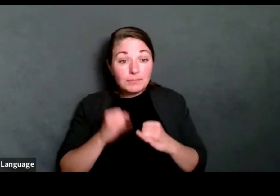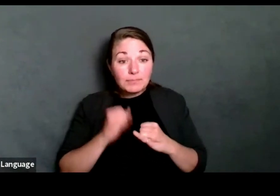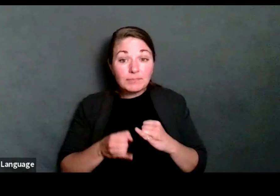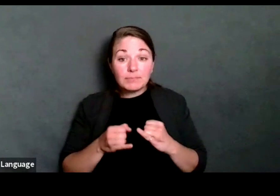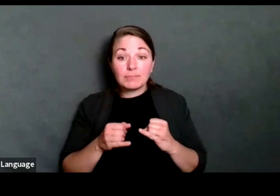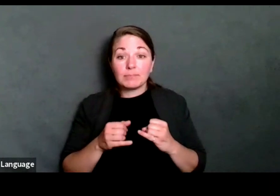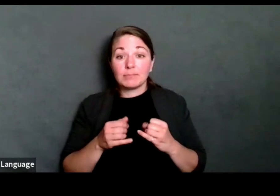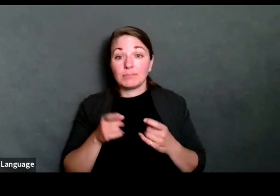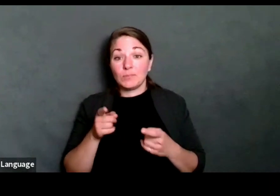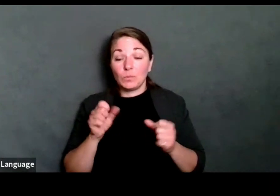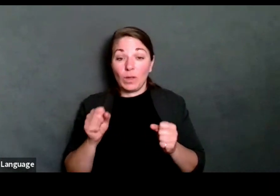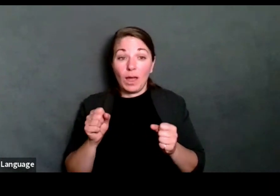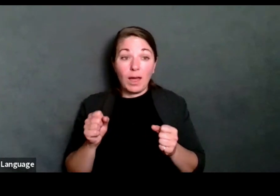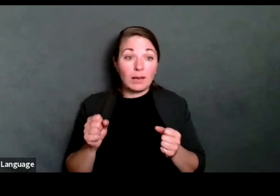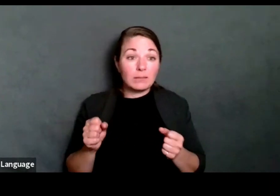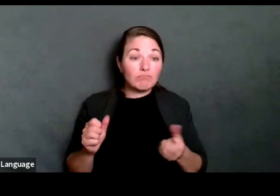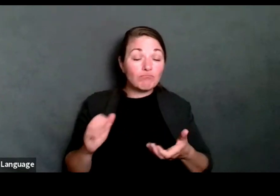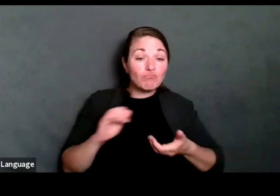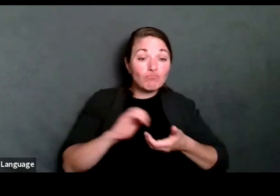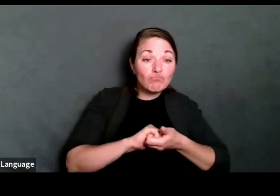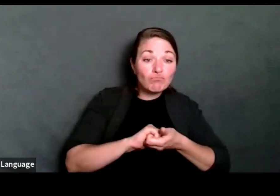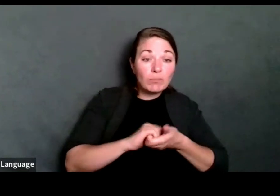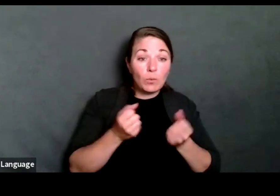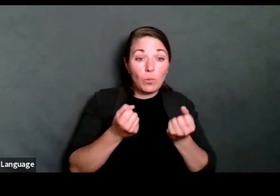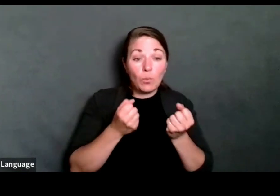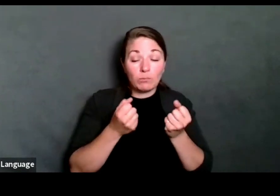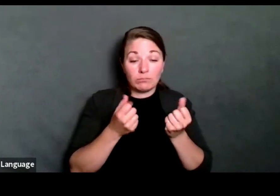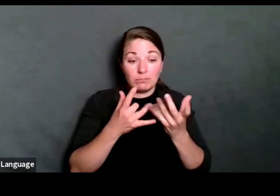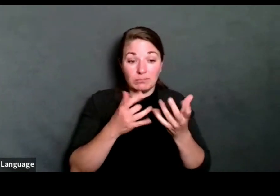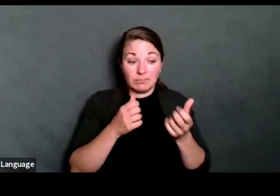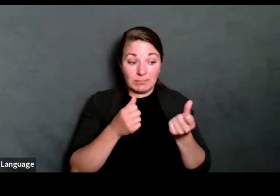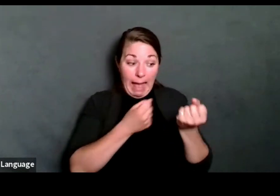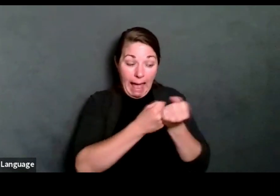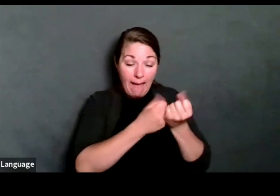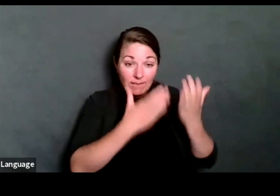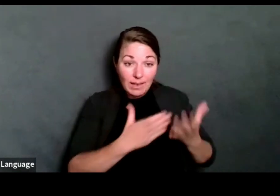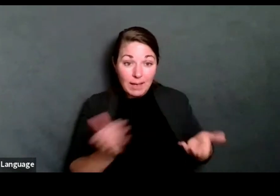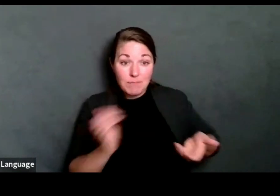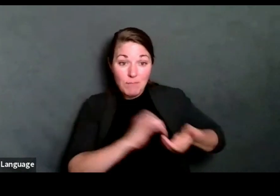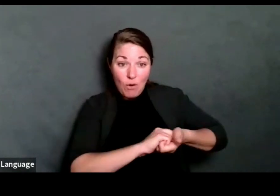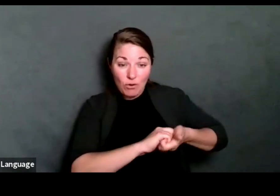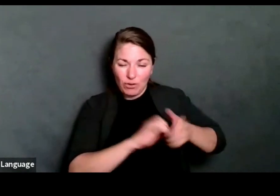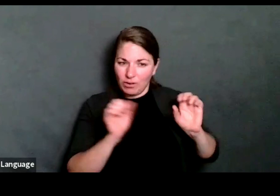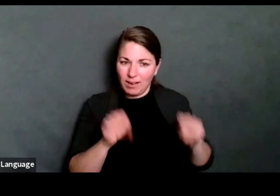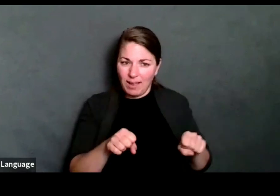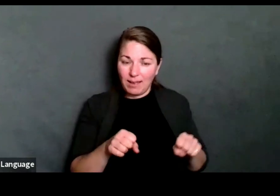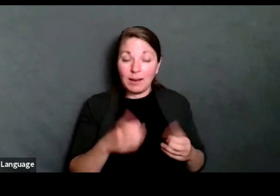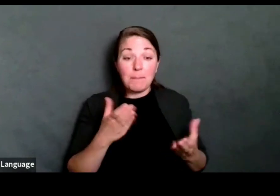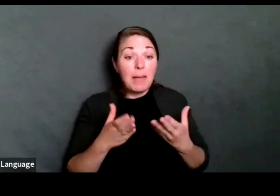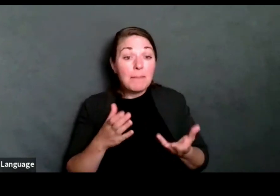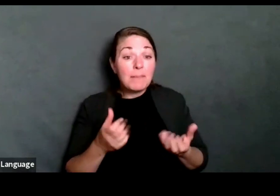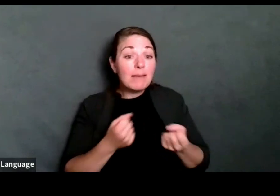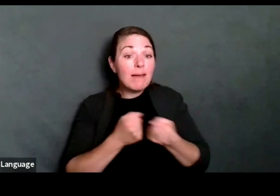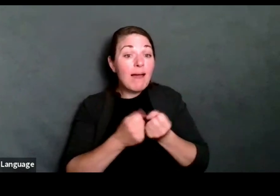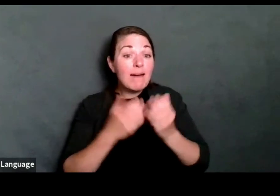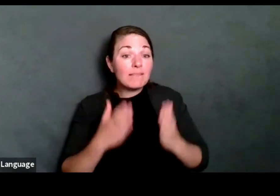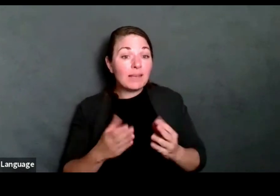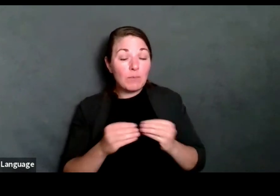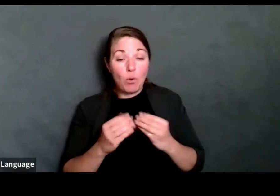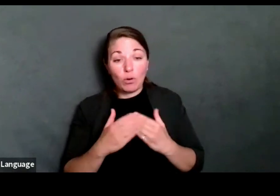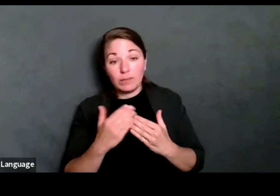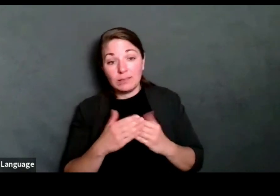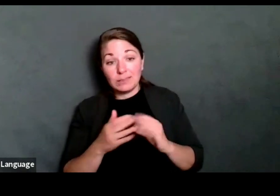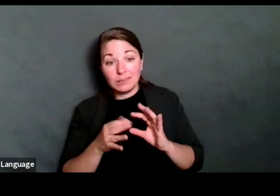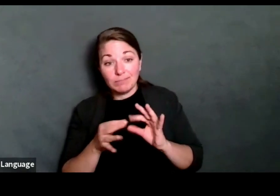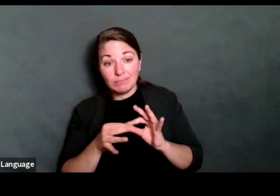say that you can partner with the advocate. Maybe that's something that I can say that is easier for me than it is for